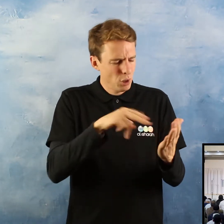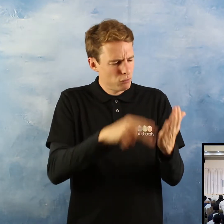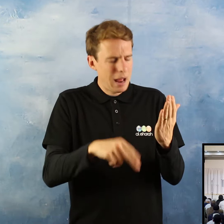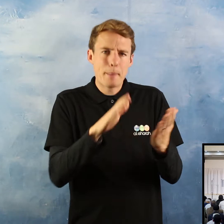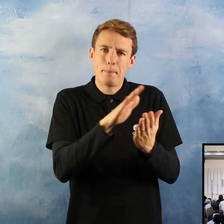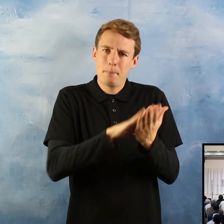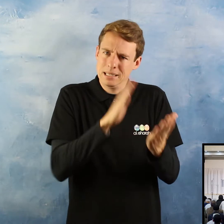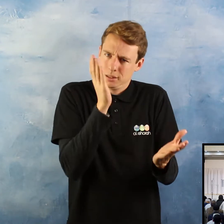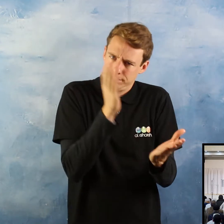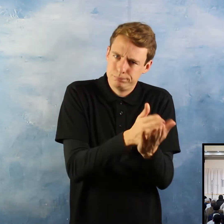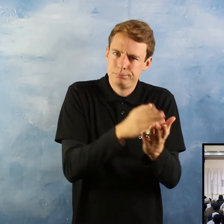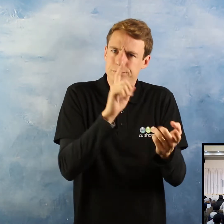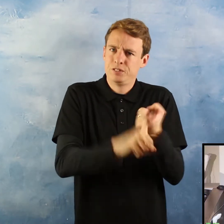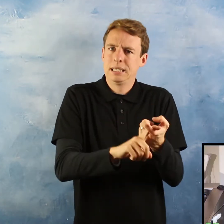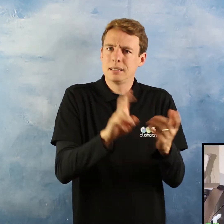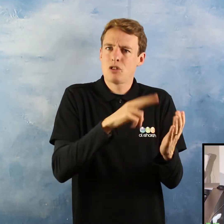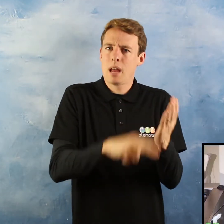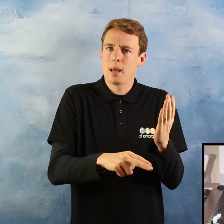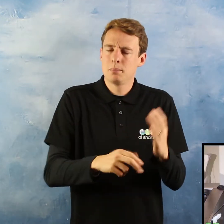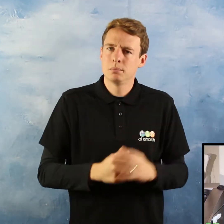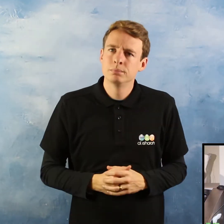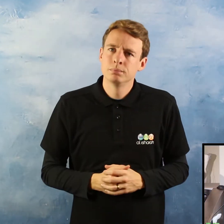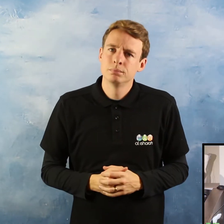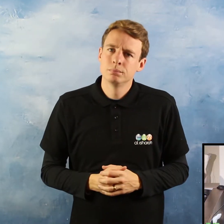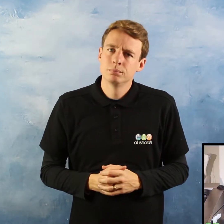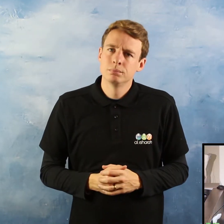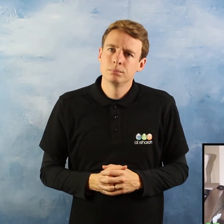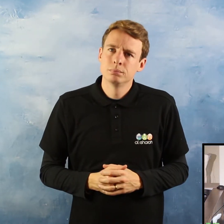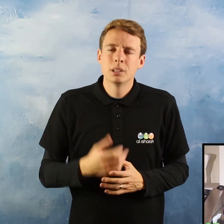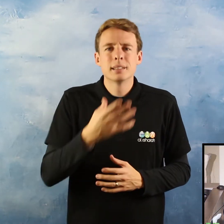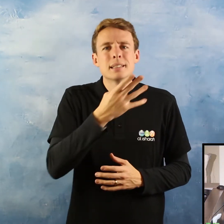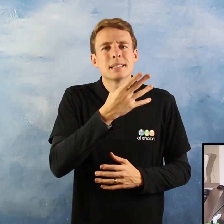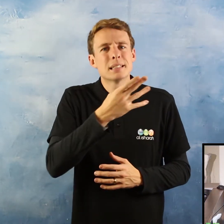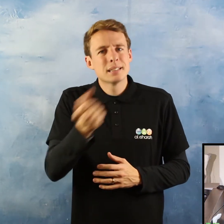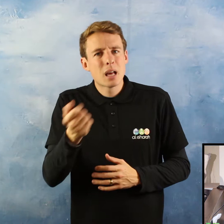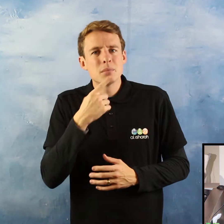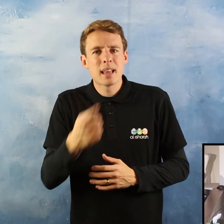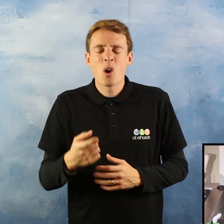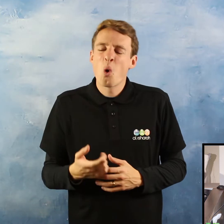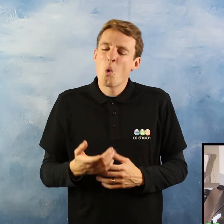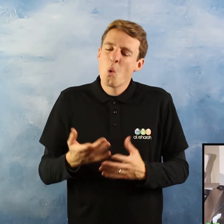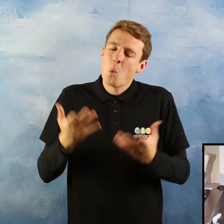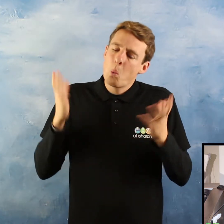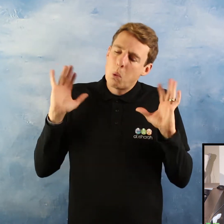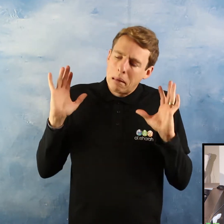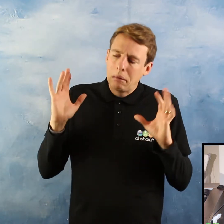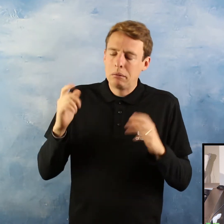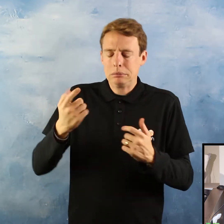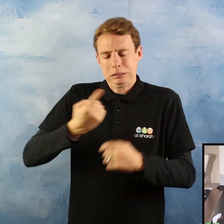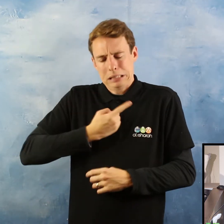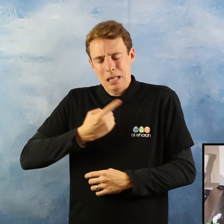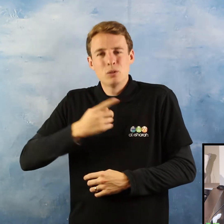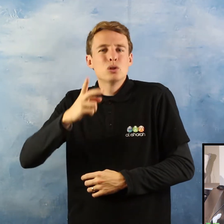Sometimes some people make something halal for them, haram for others. That also happens. Okay, some